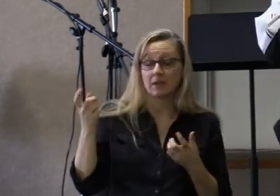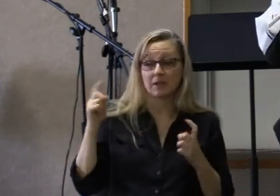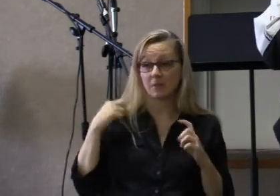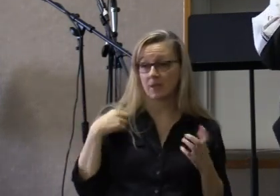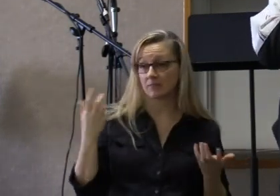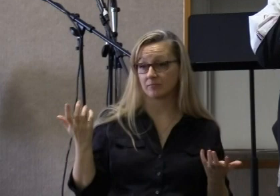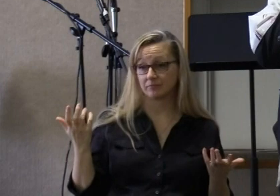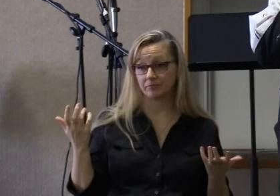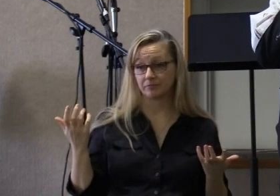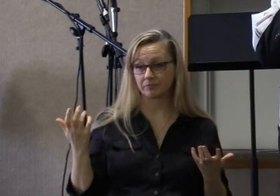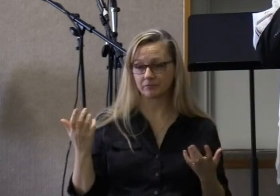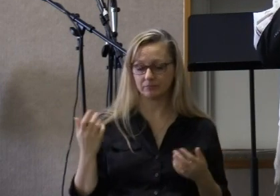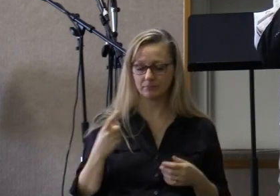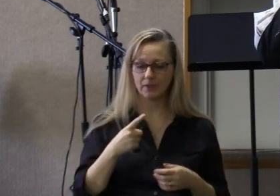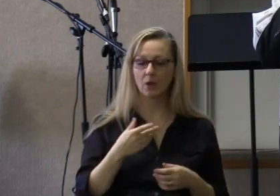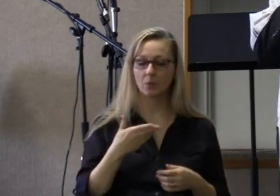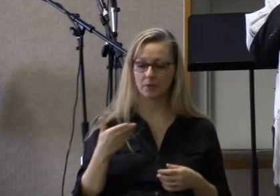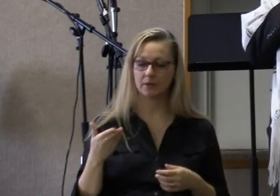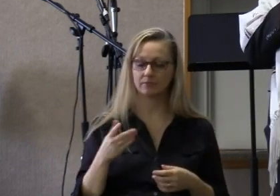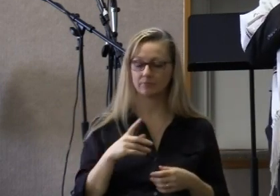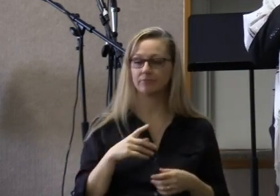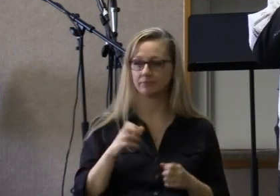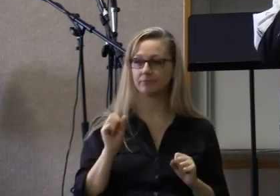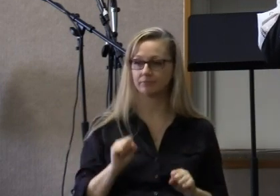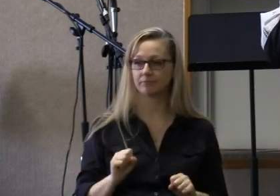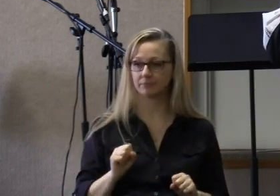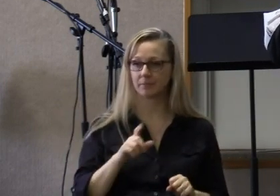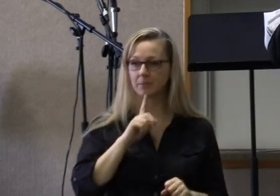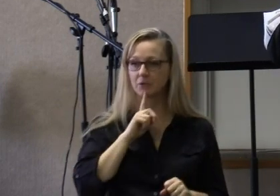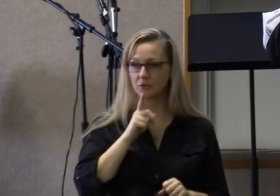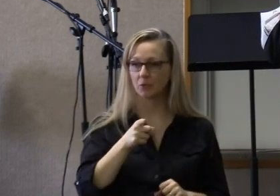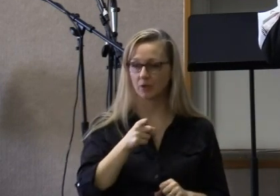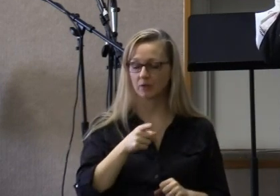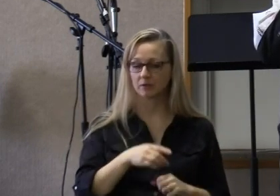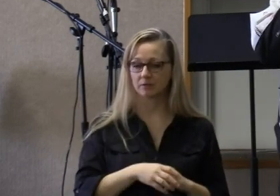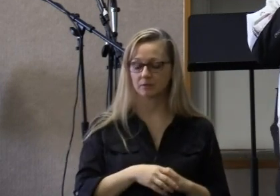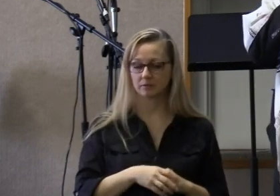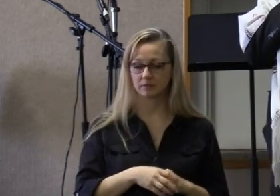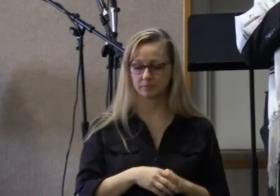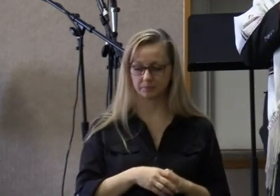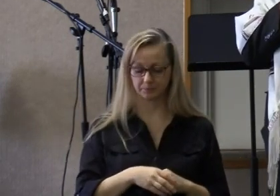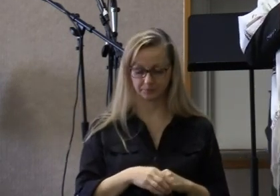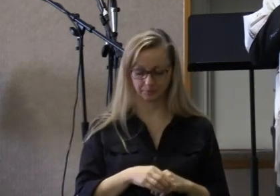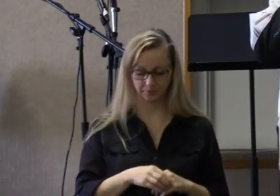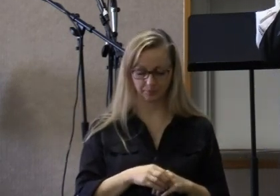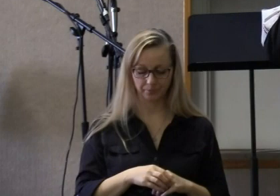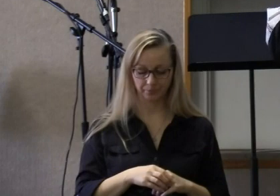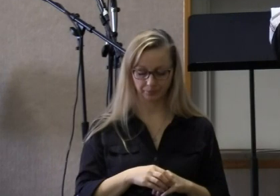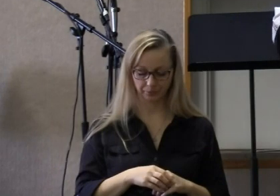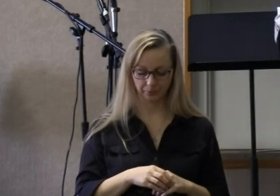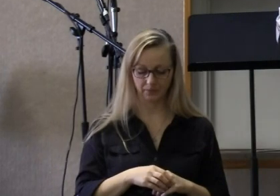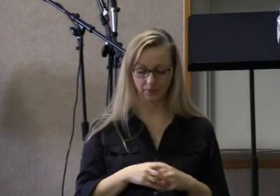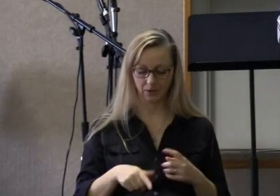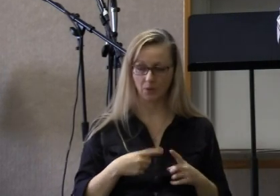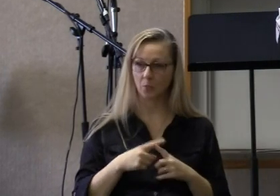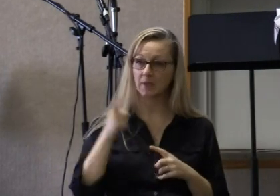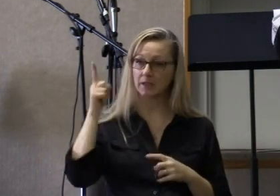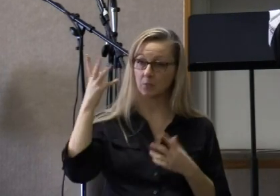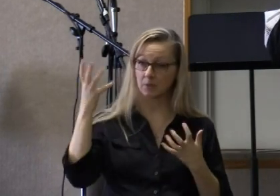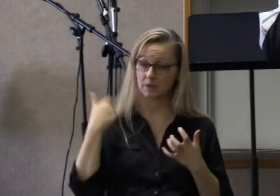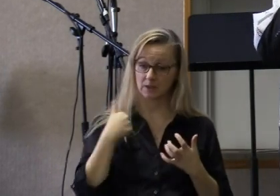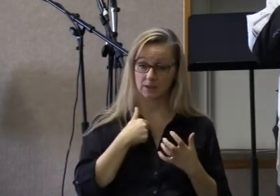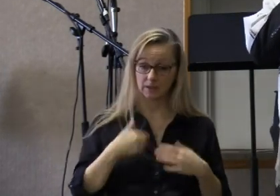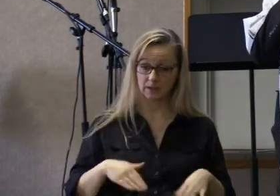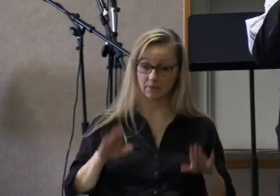one thing we can be sure of, whatever God wants to give us in exchange for what we give up will be accompanied by